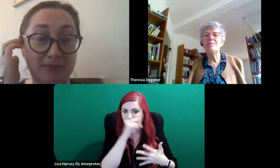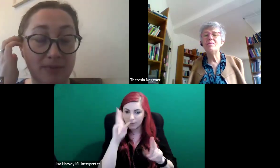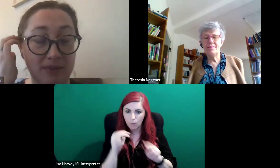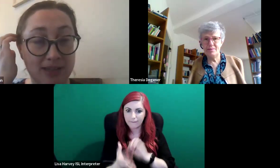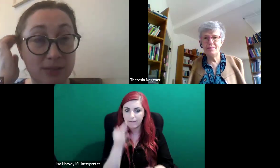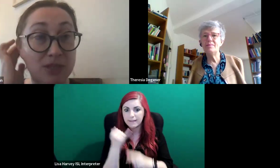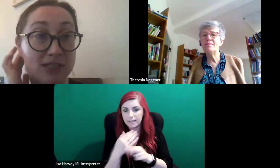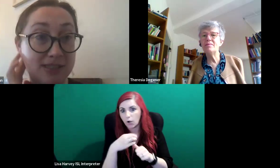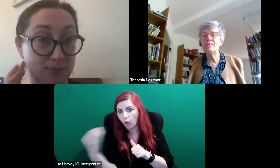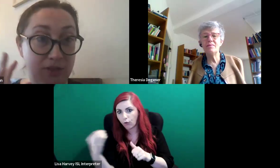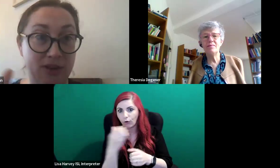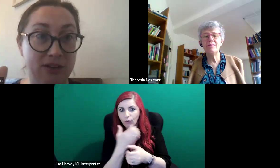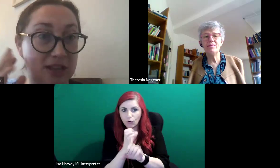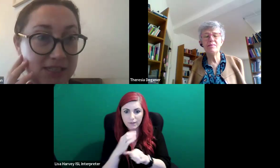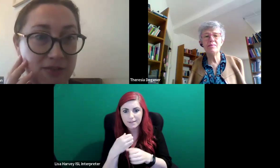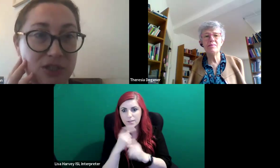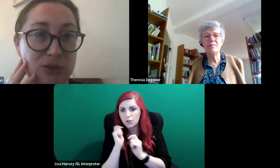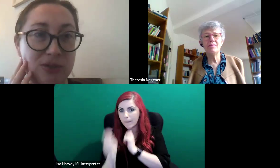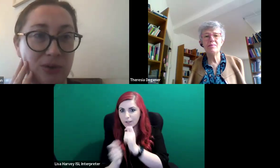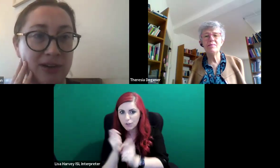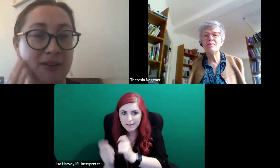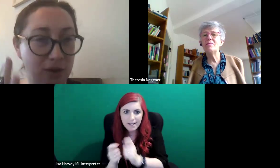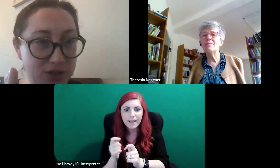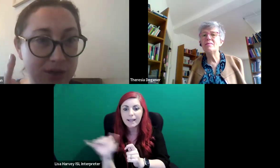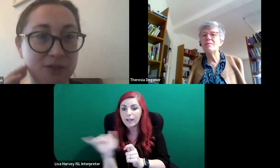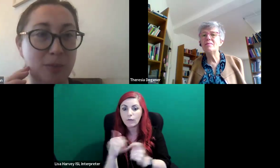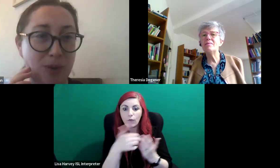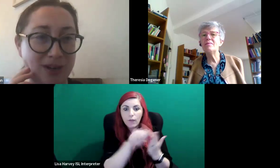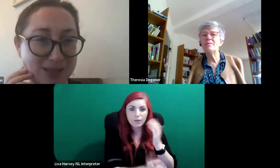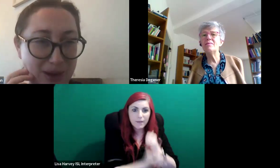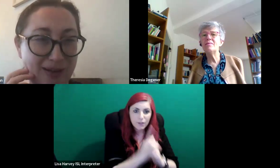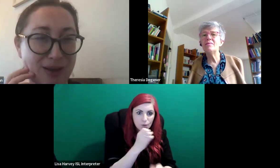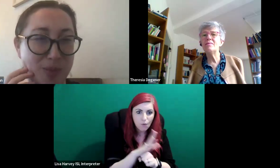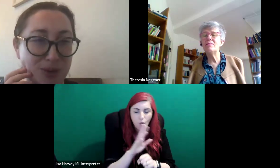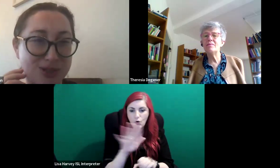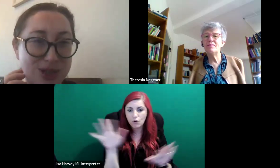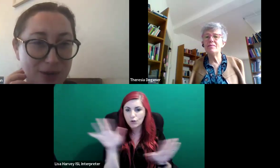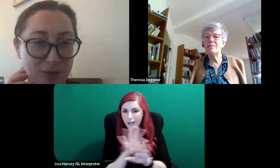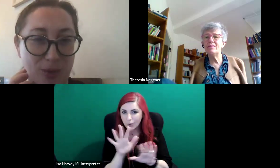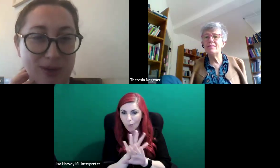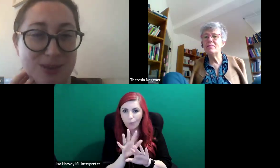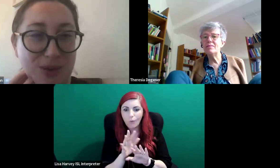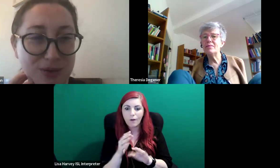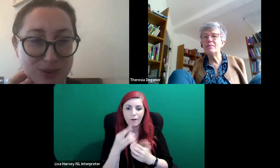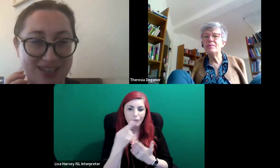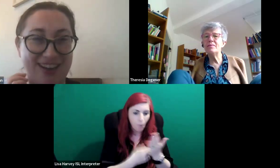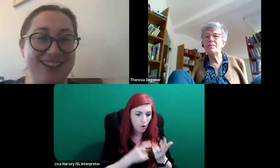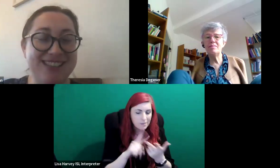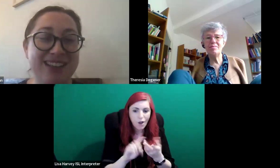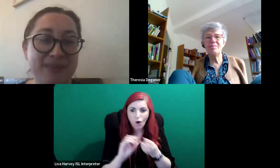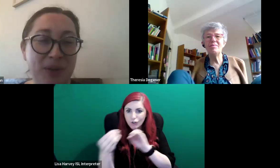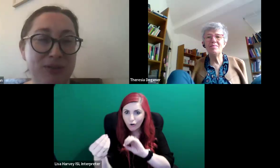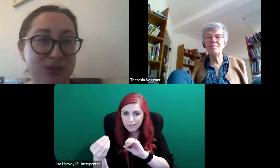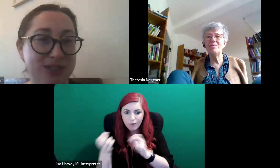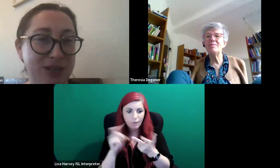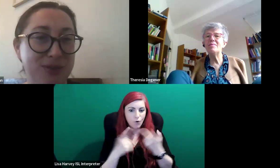other submissions, whether they're to the list of issues or alternative reports, parallel reports, shadow reports, with all of those